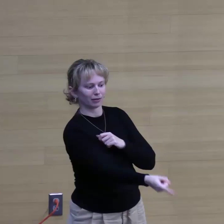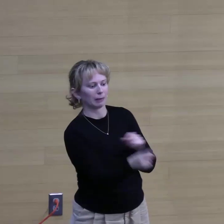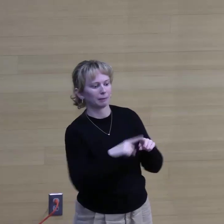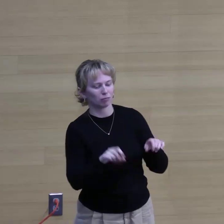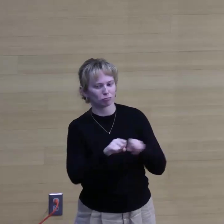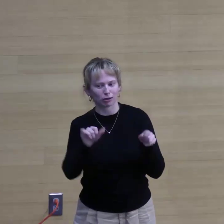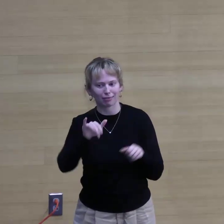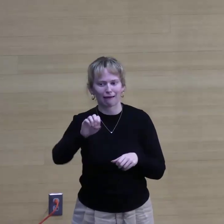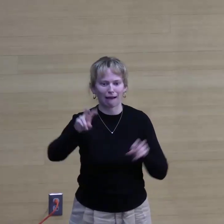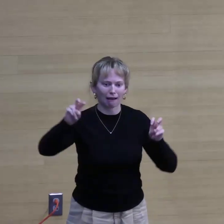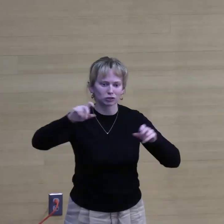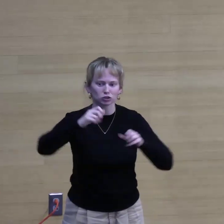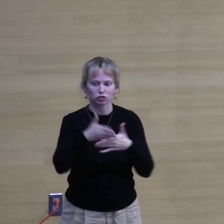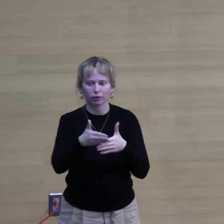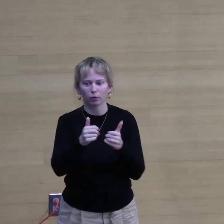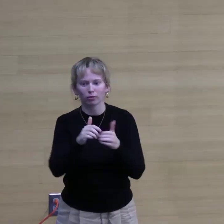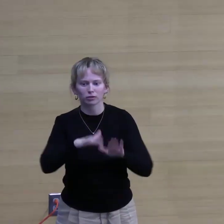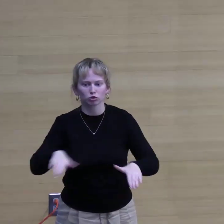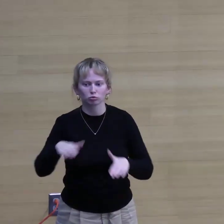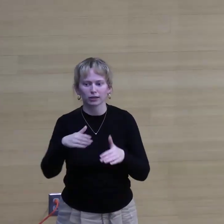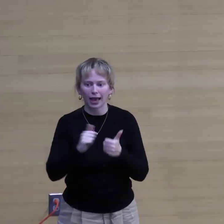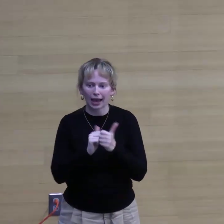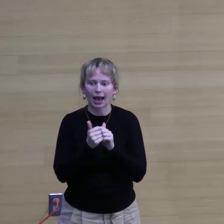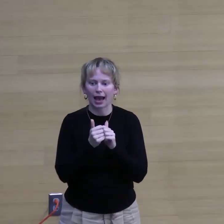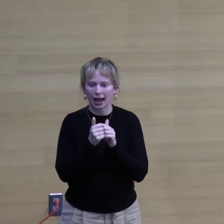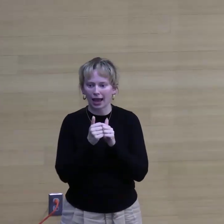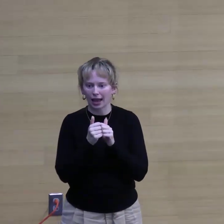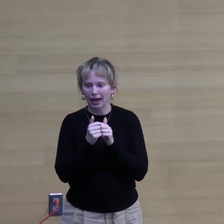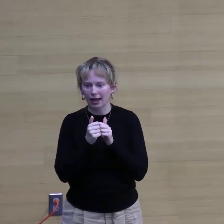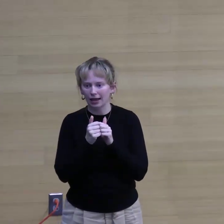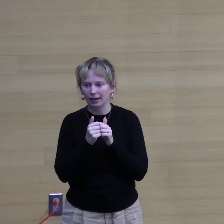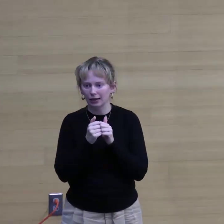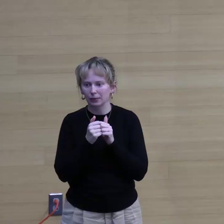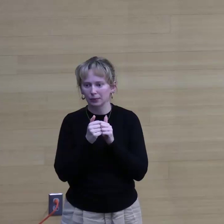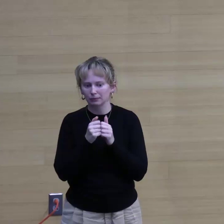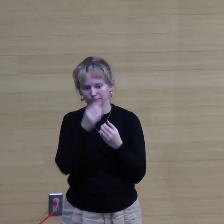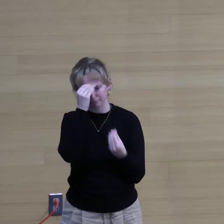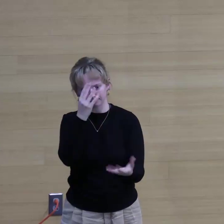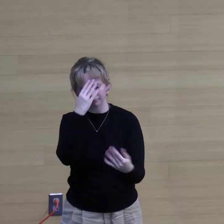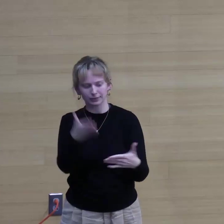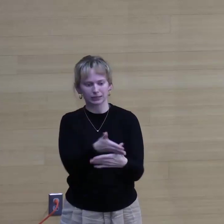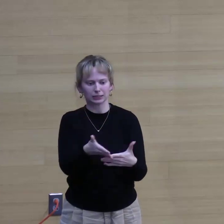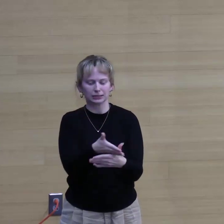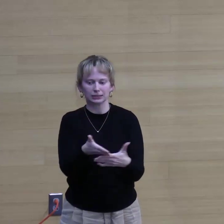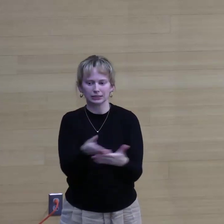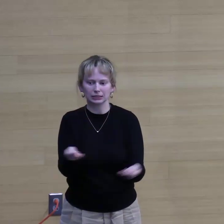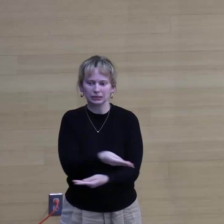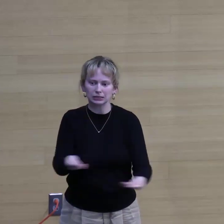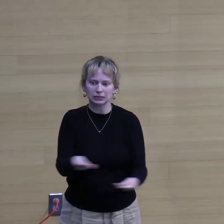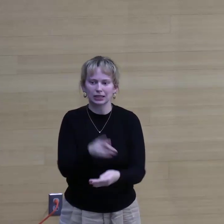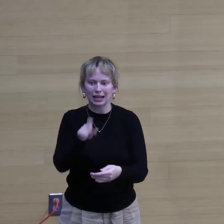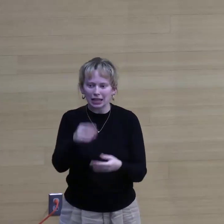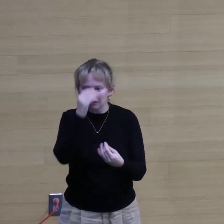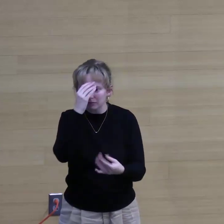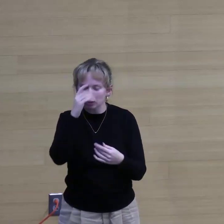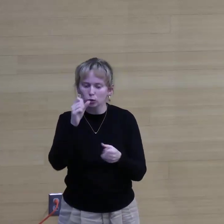ice, share with our children how to give them information. People, they need to get information